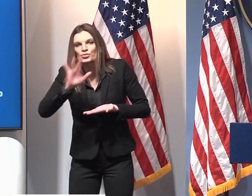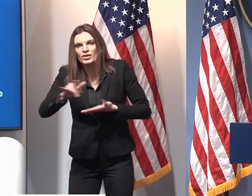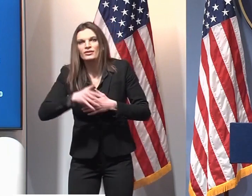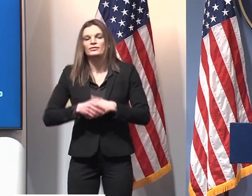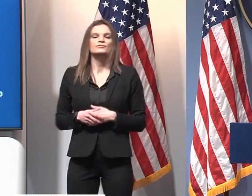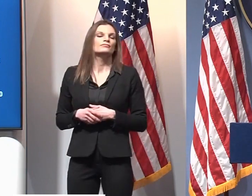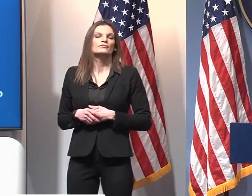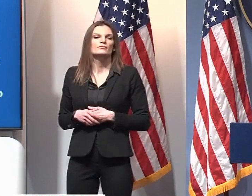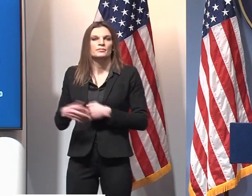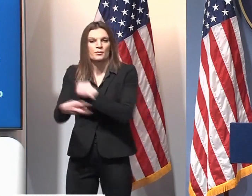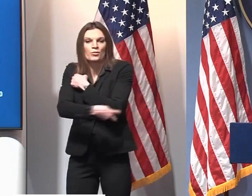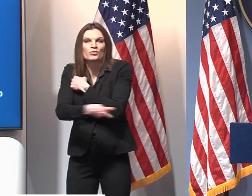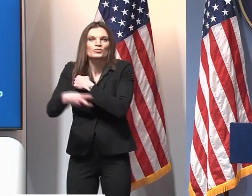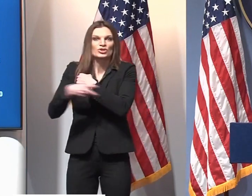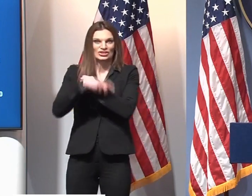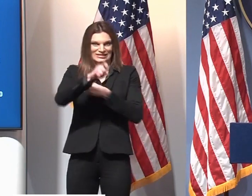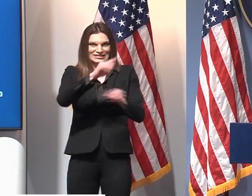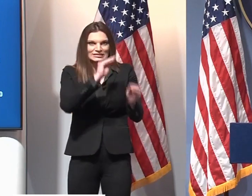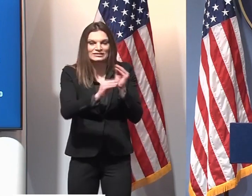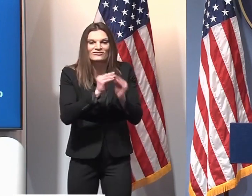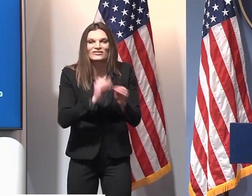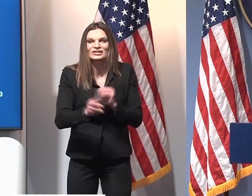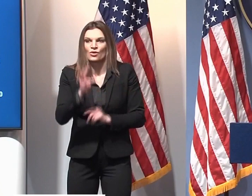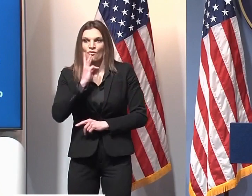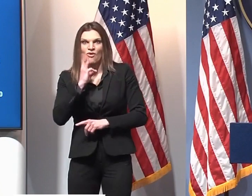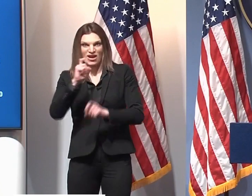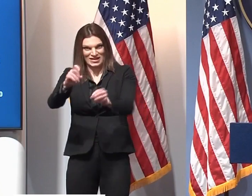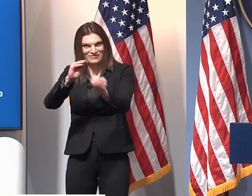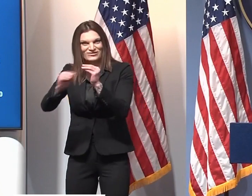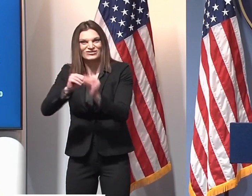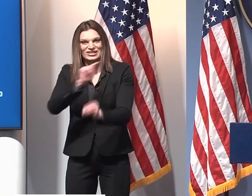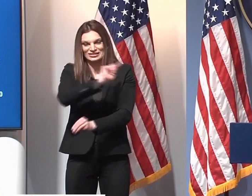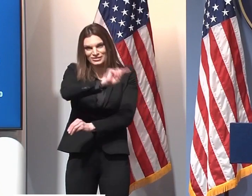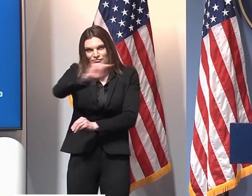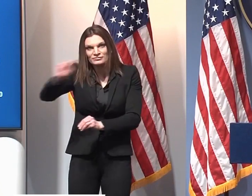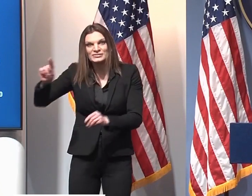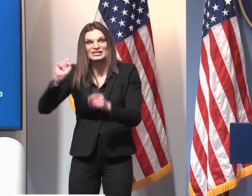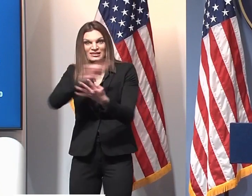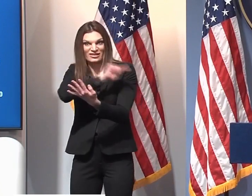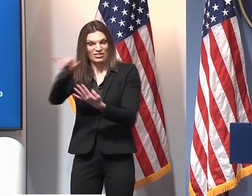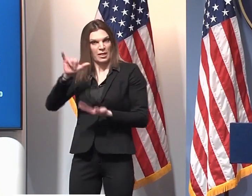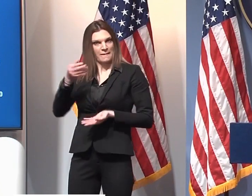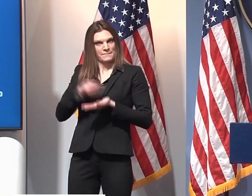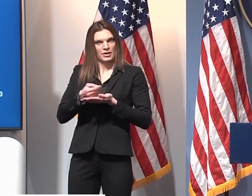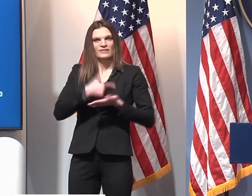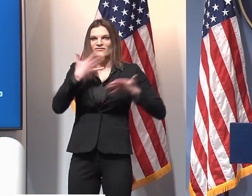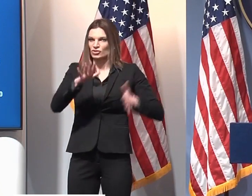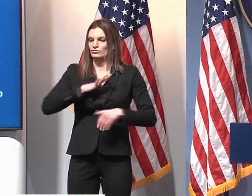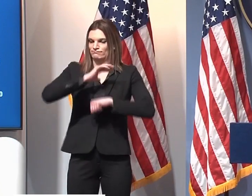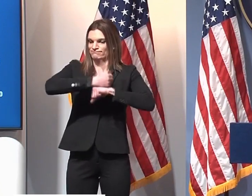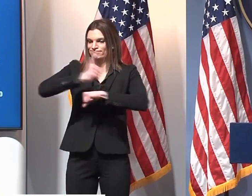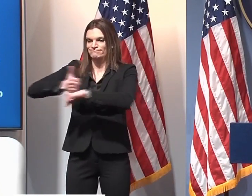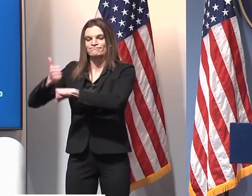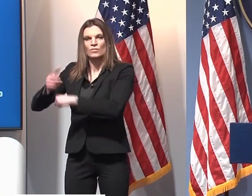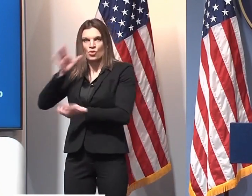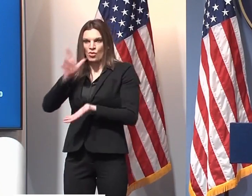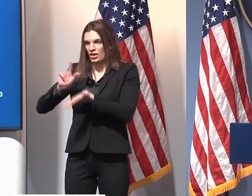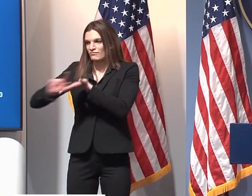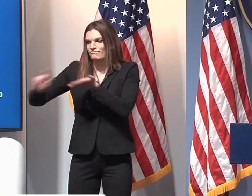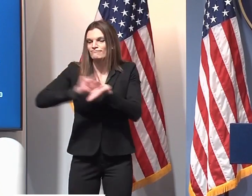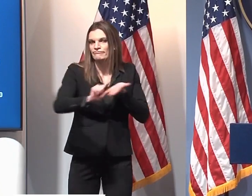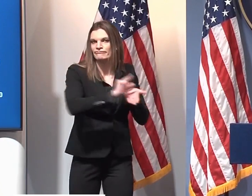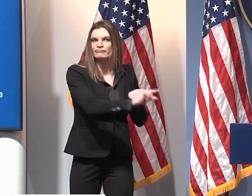water infrastructure that is in critical condition. It raises frontline health care, includes raises